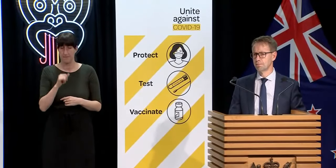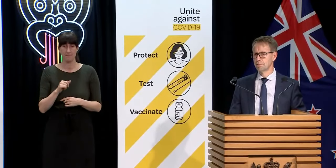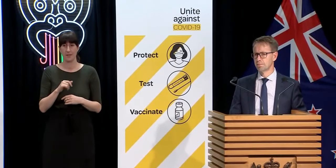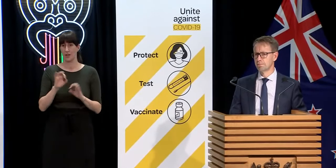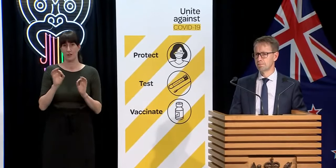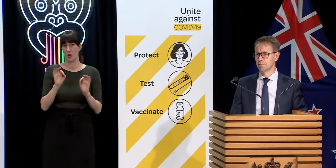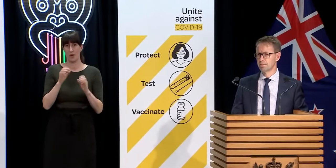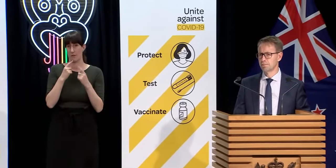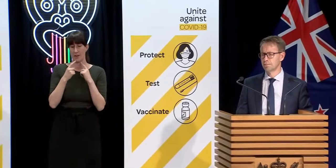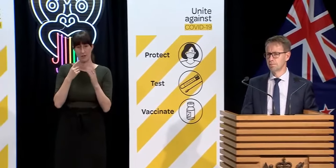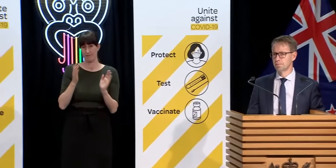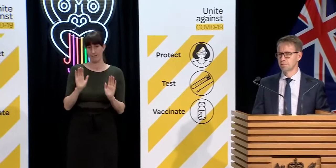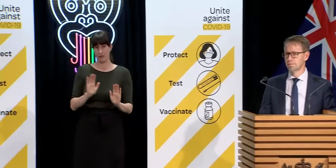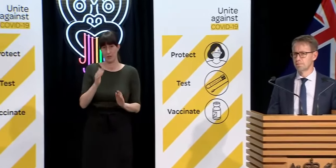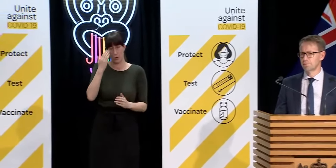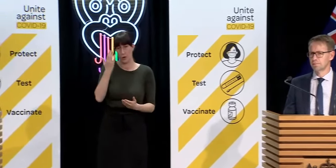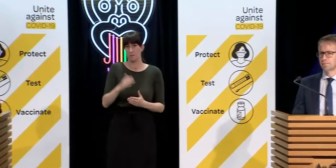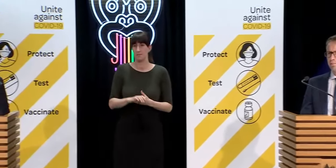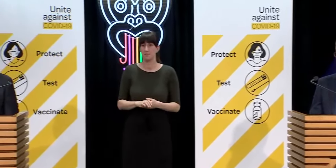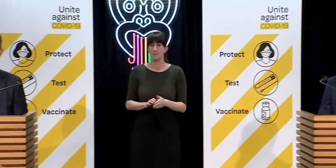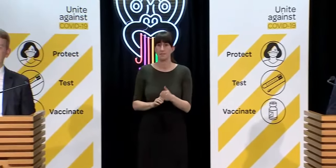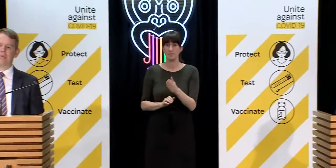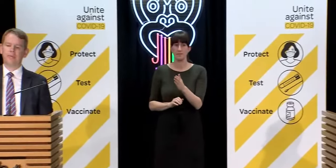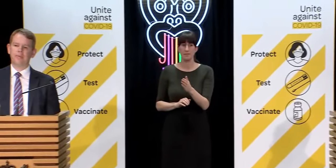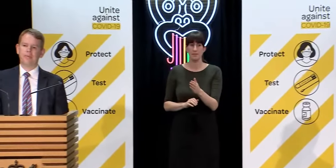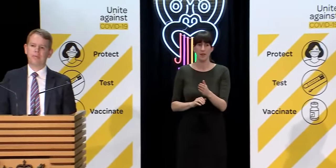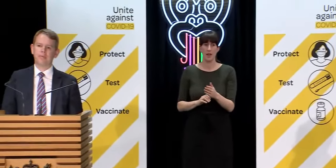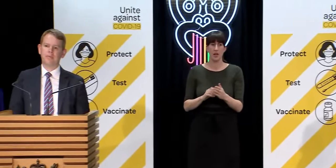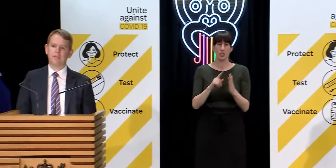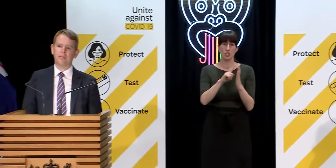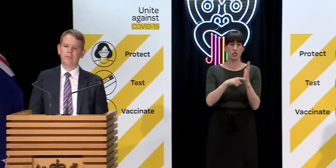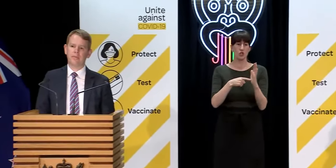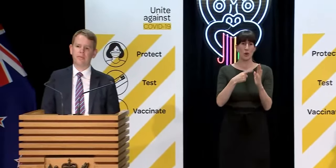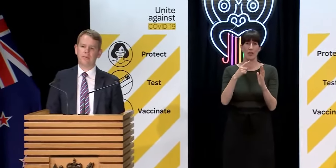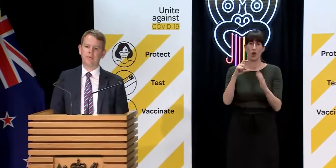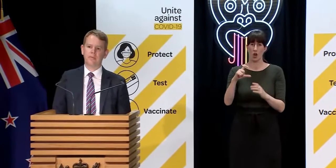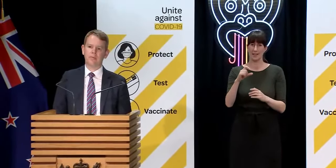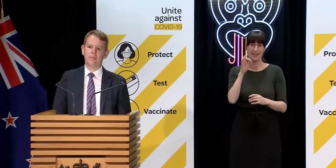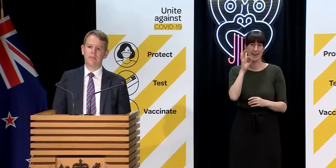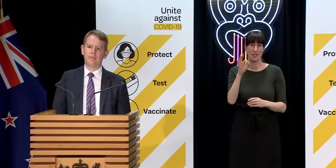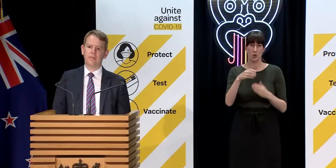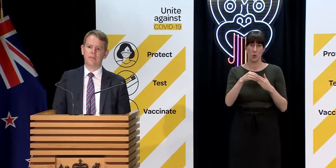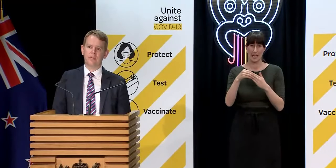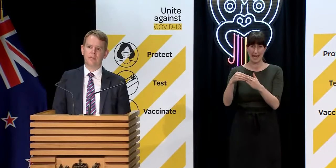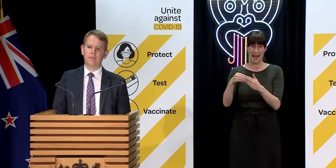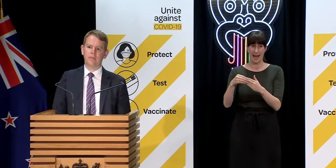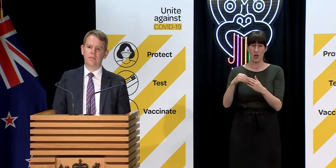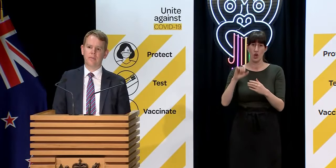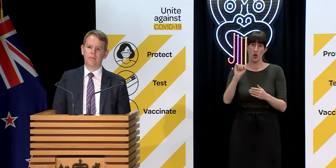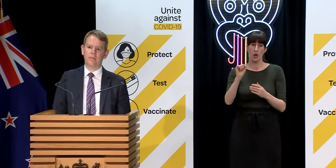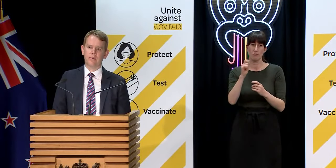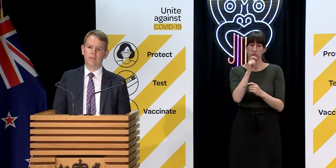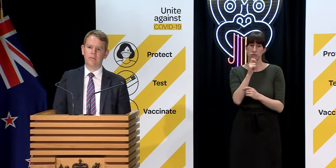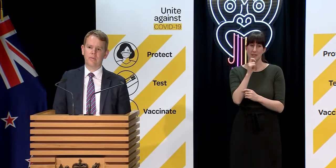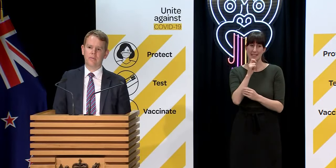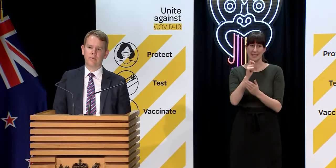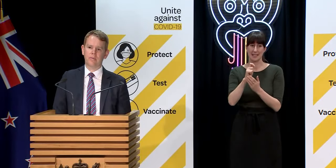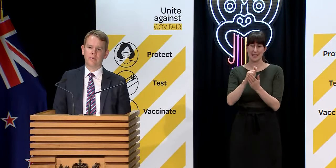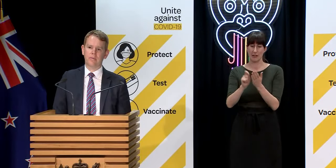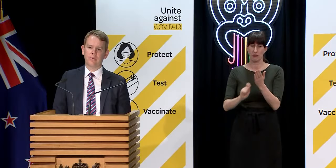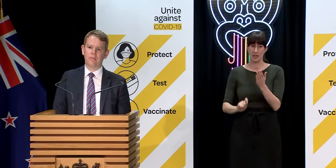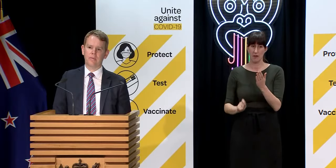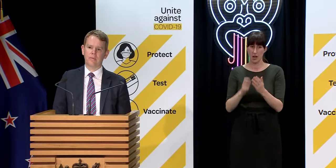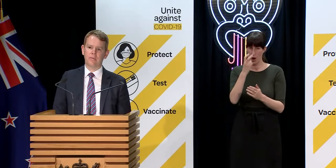Judith Collins, former Press Secretary Janet Wilson, had a go at Ms Collins today, saying that the attack on Susie Wiles was